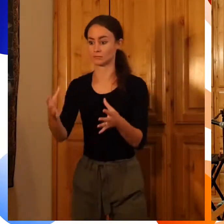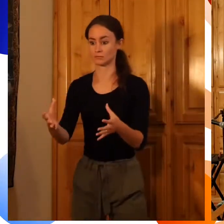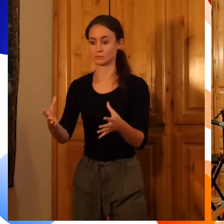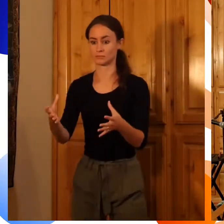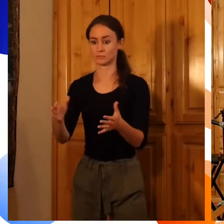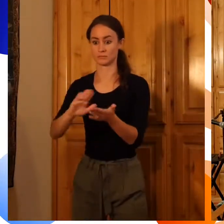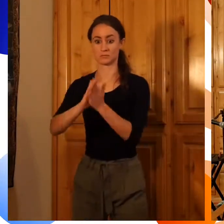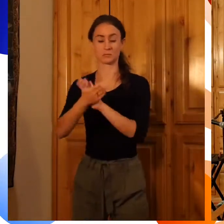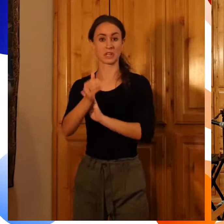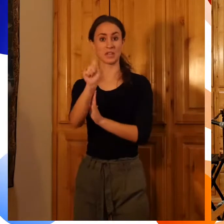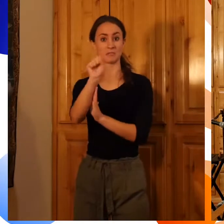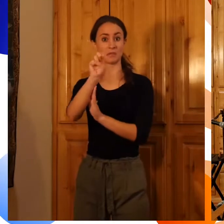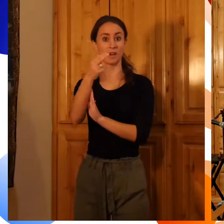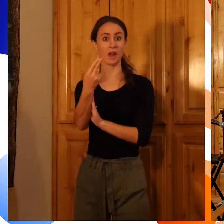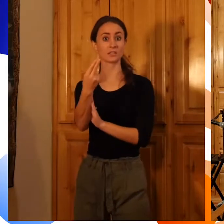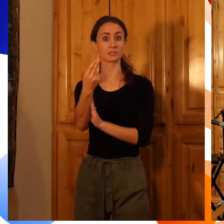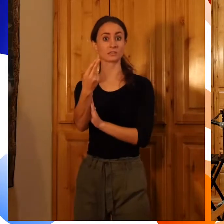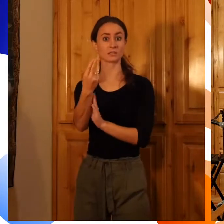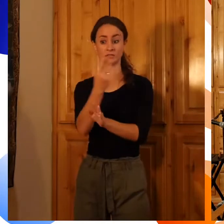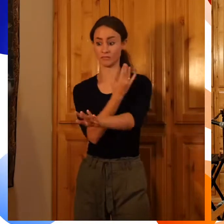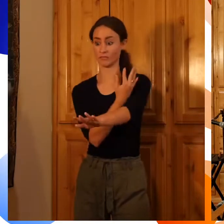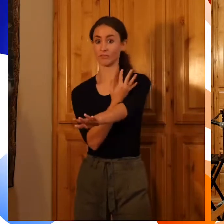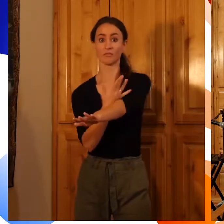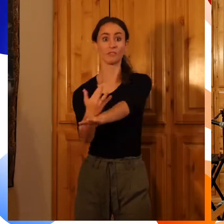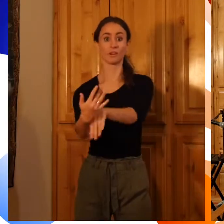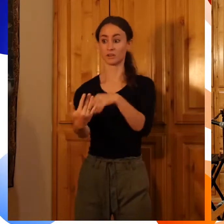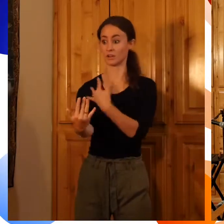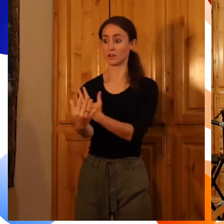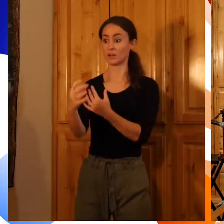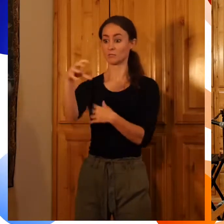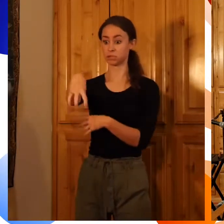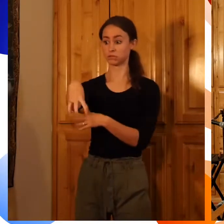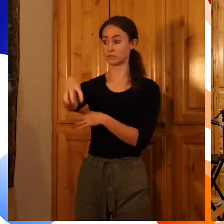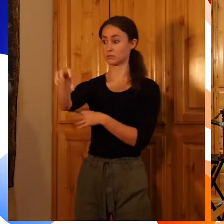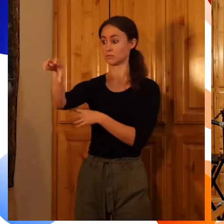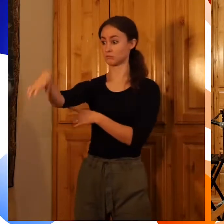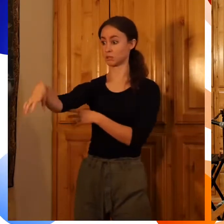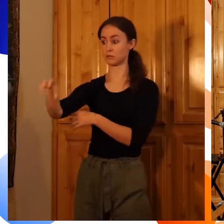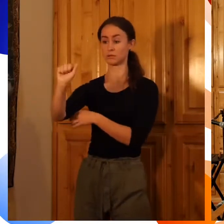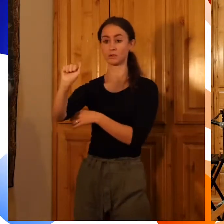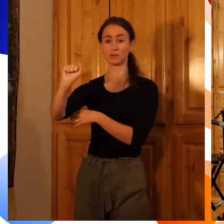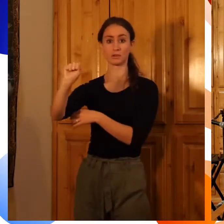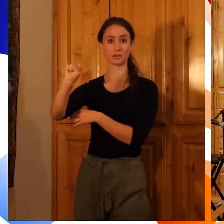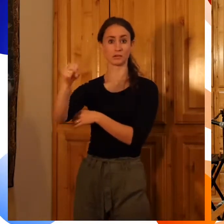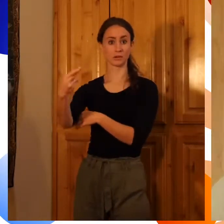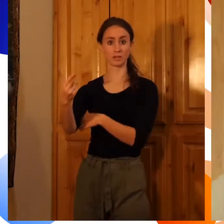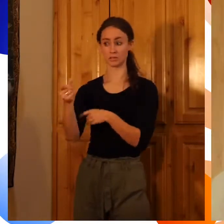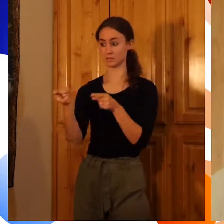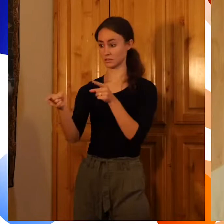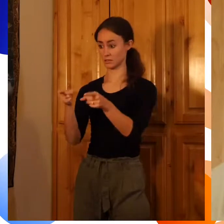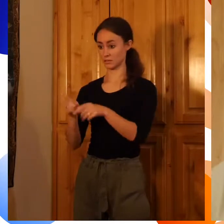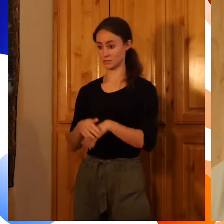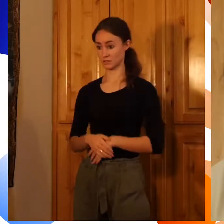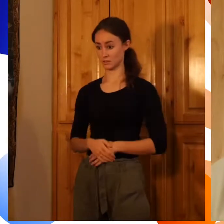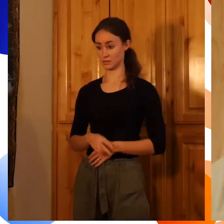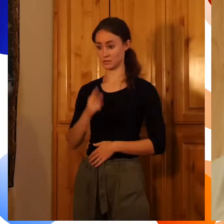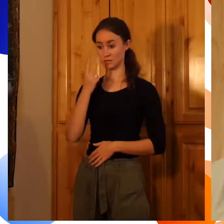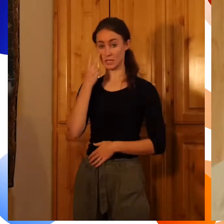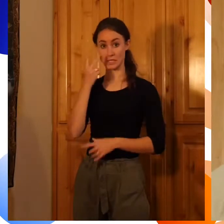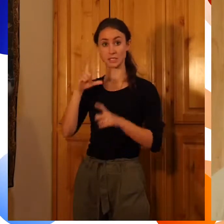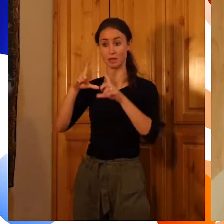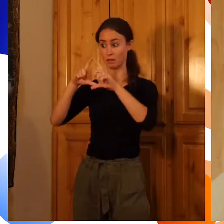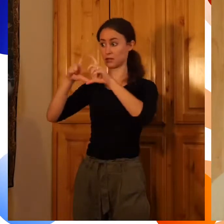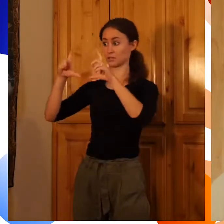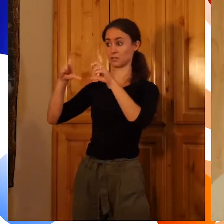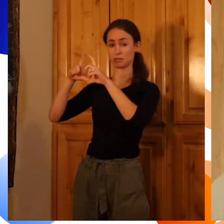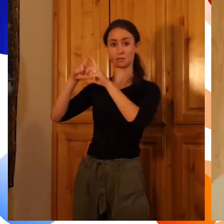gold spectacle on top of each pile. And a little bit of tambourines here and there. And Donald said, at his flute, he said, "Well, it's